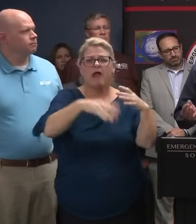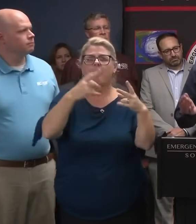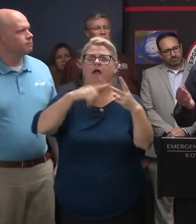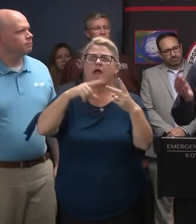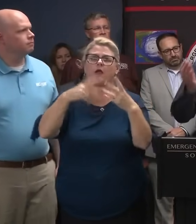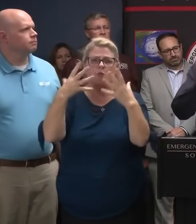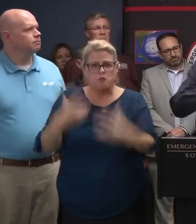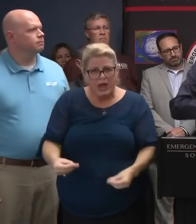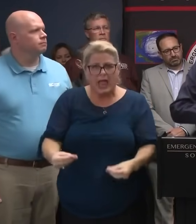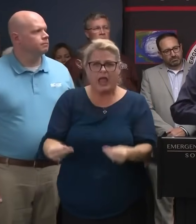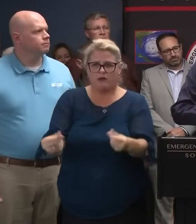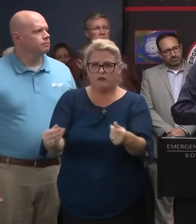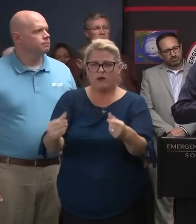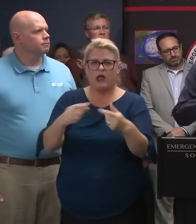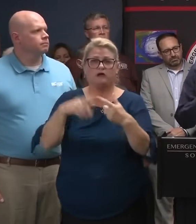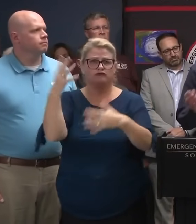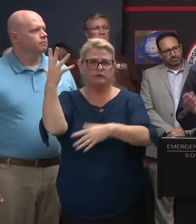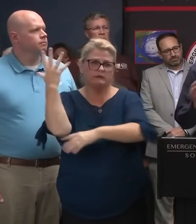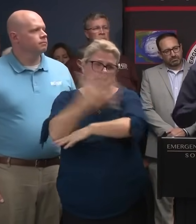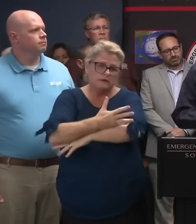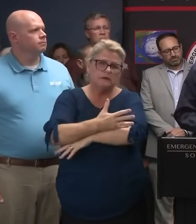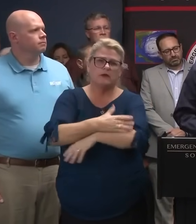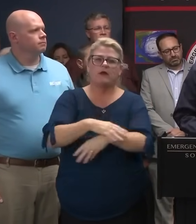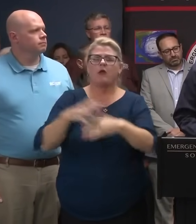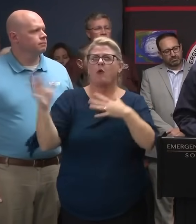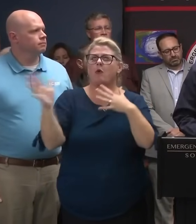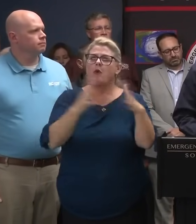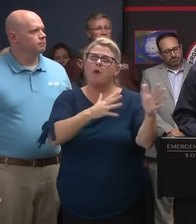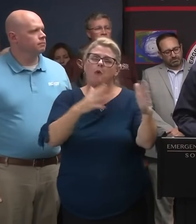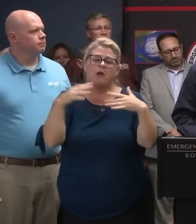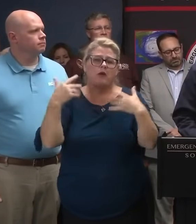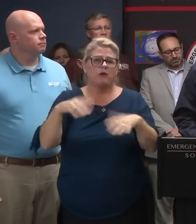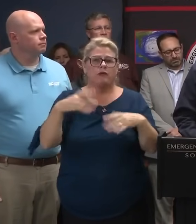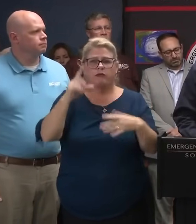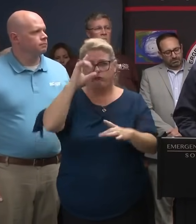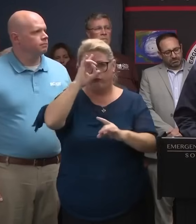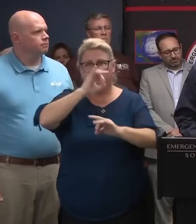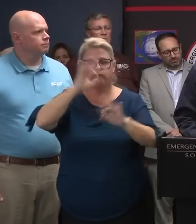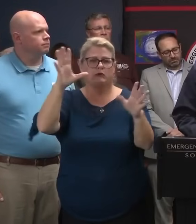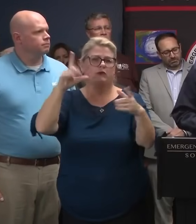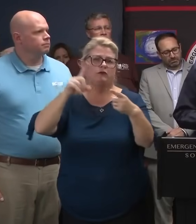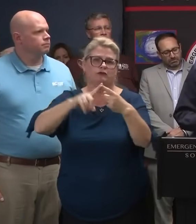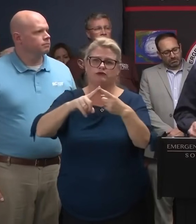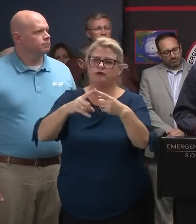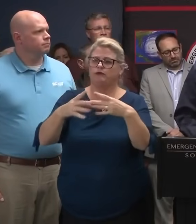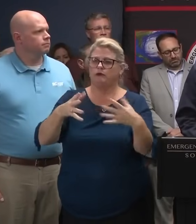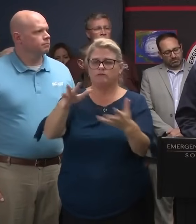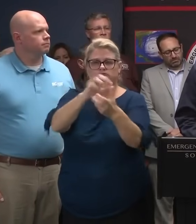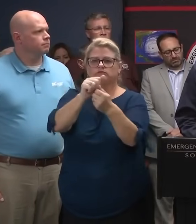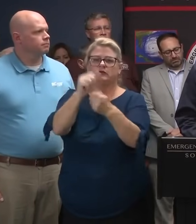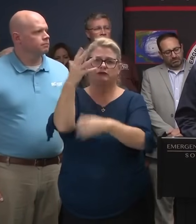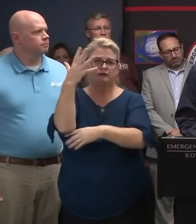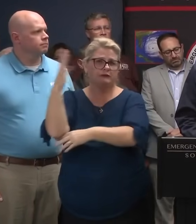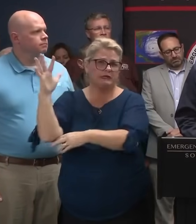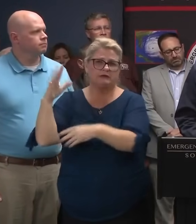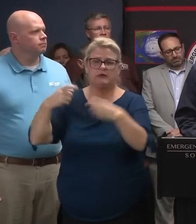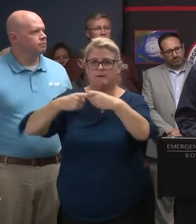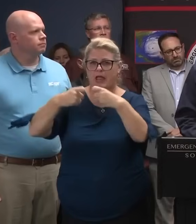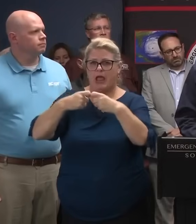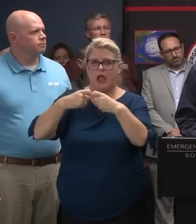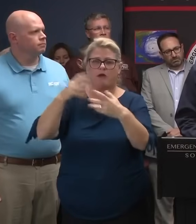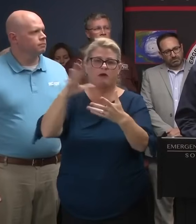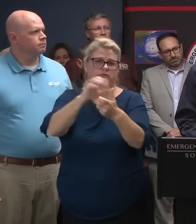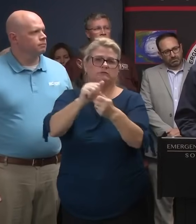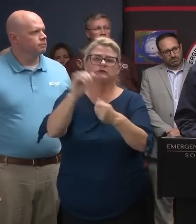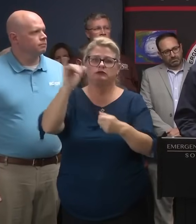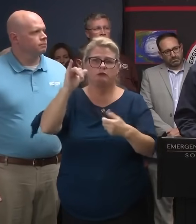was wet. The trees went over. The winds were adequate to knock the trees down. They knocked the power lines down, so we have